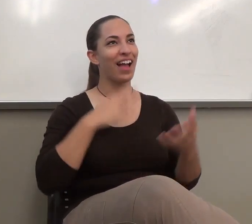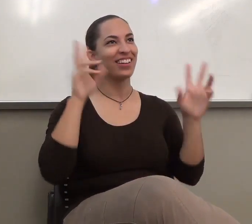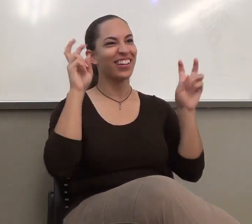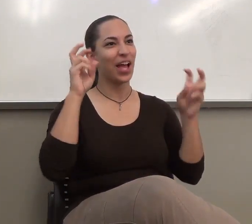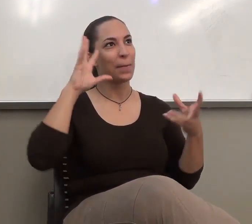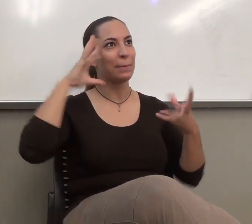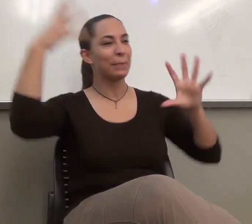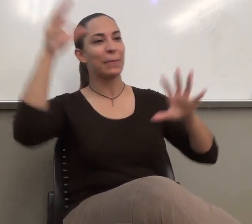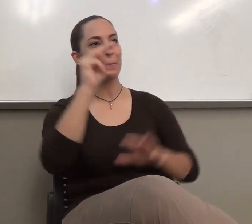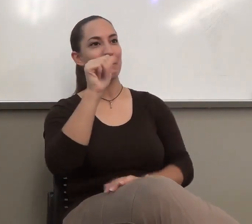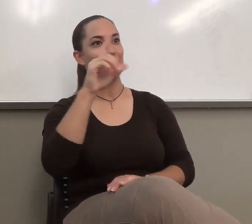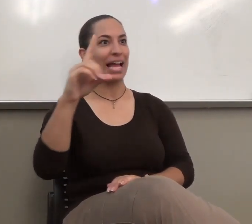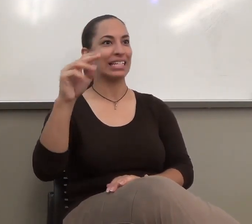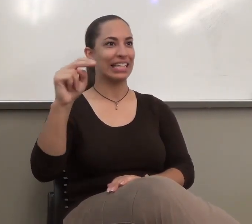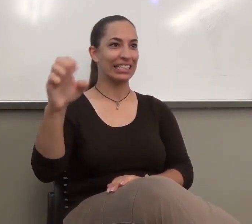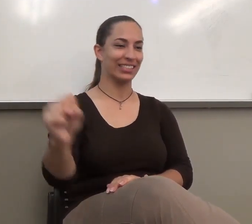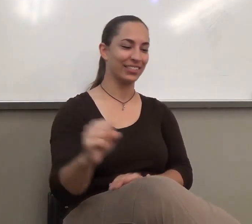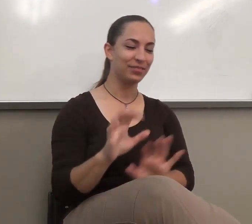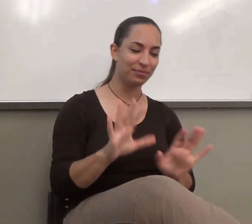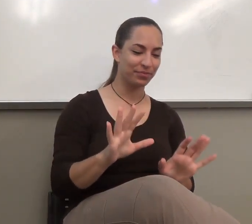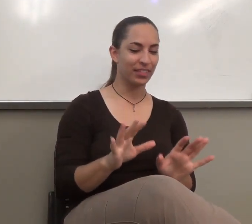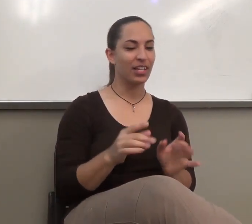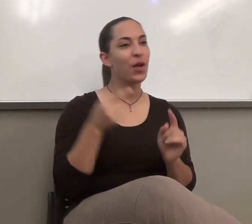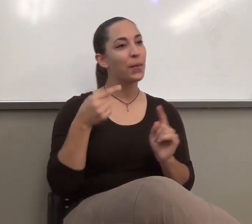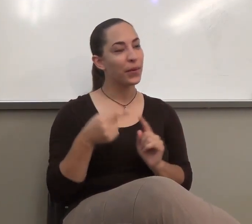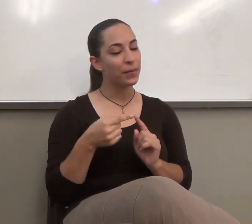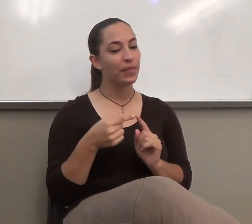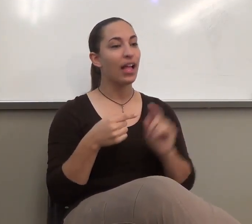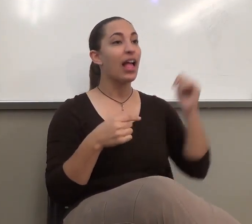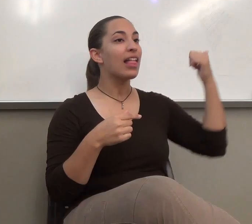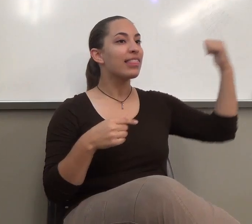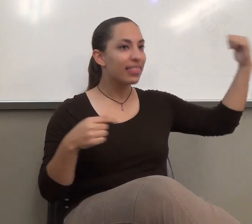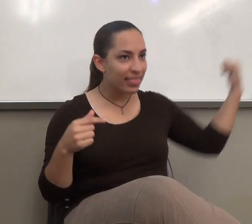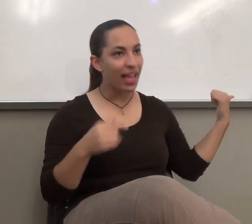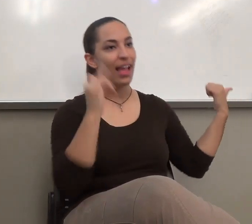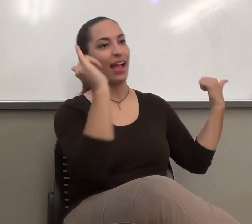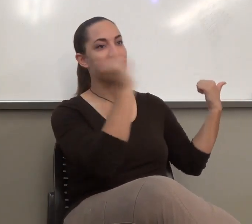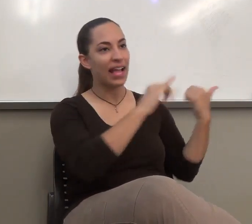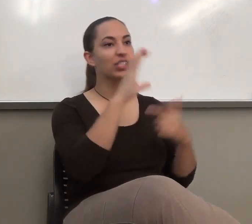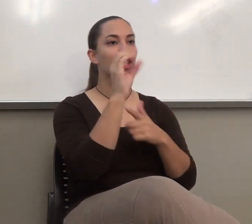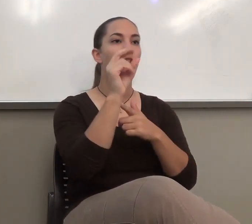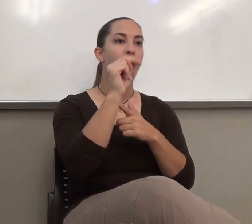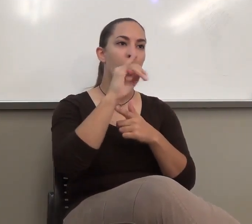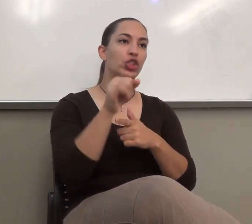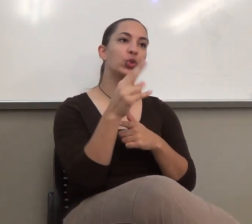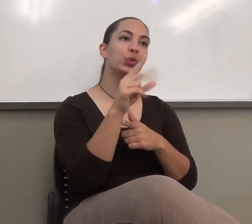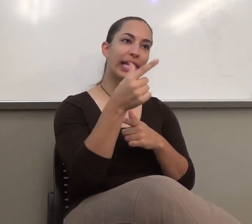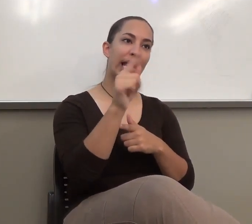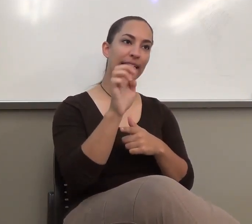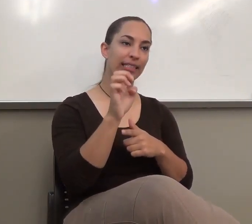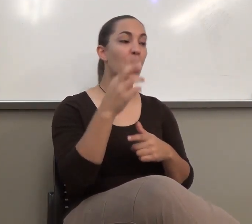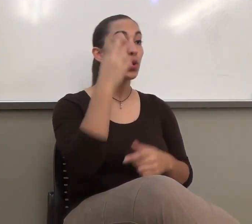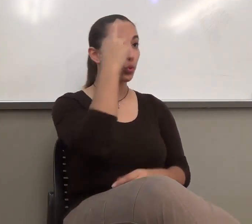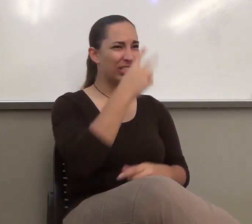purpose to this. Okay, this is what it means to conjugate a verb. And the reason I do it in Spanish is because